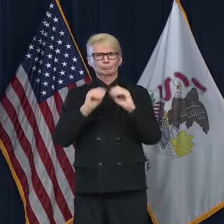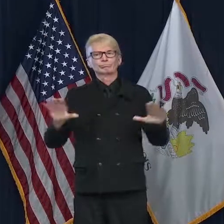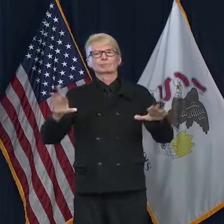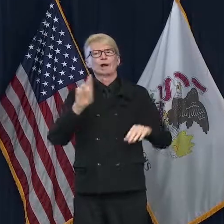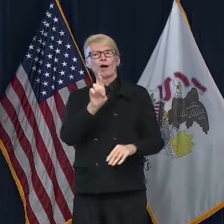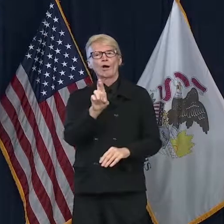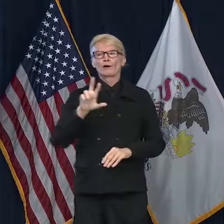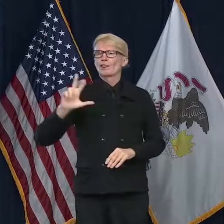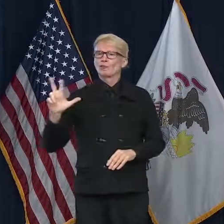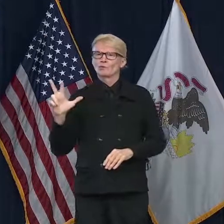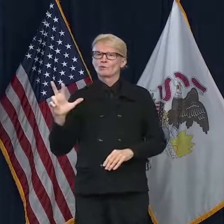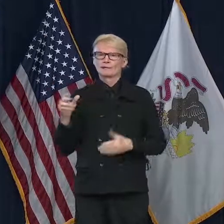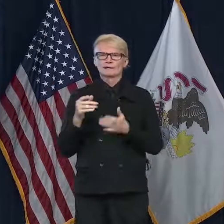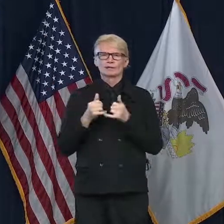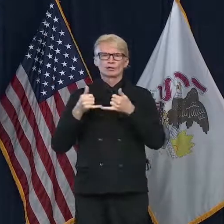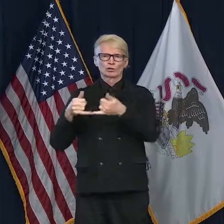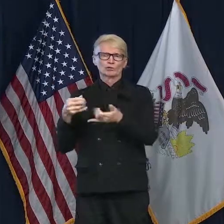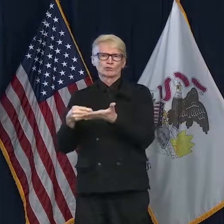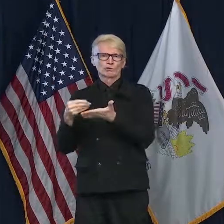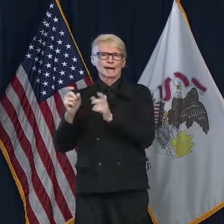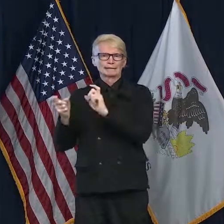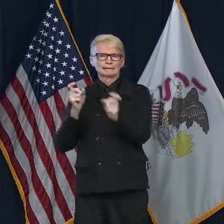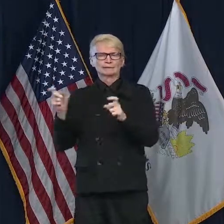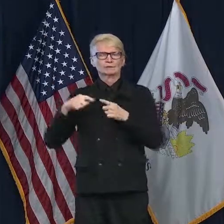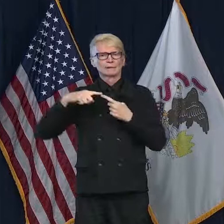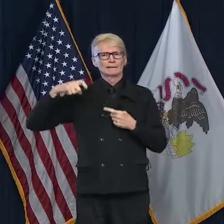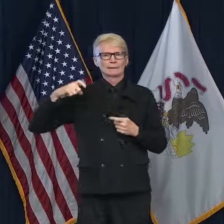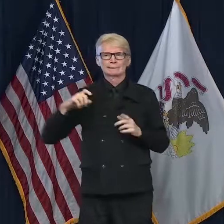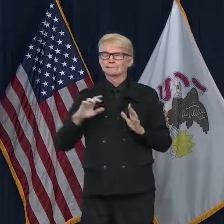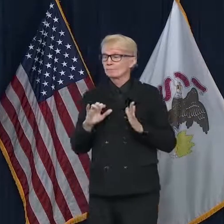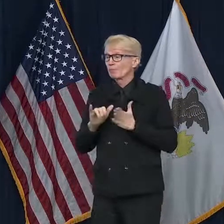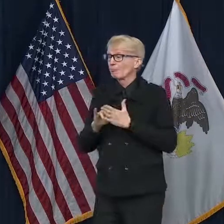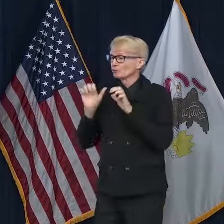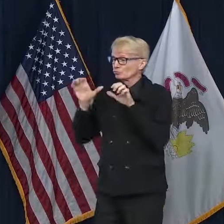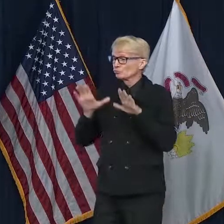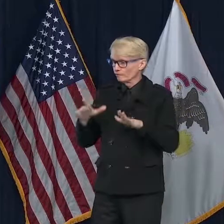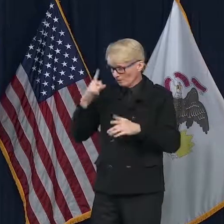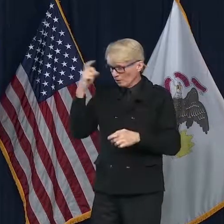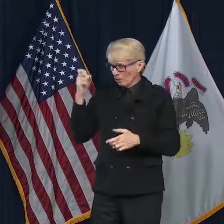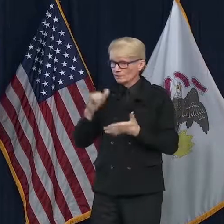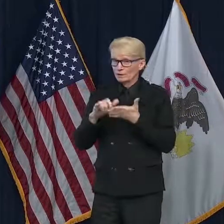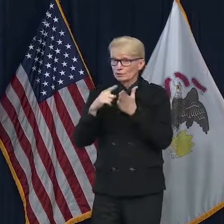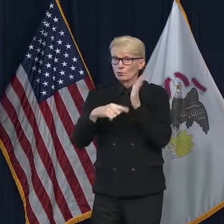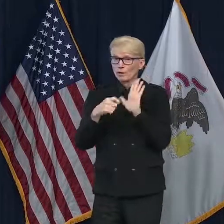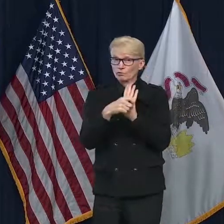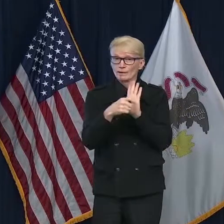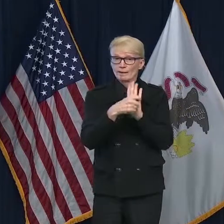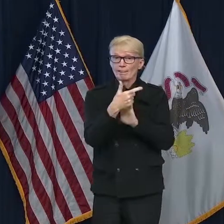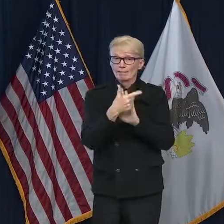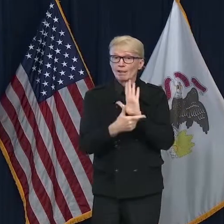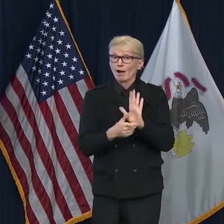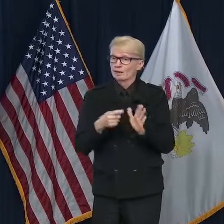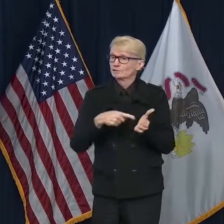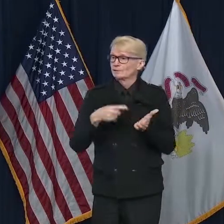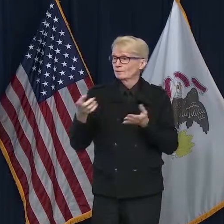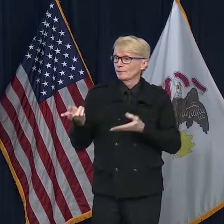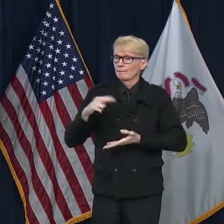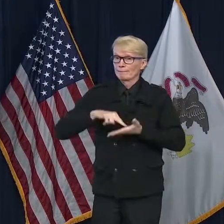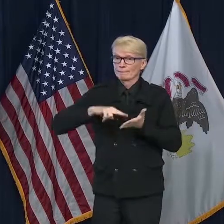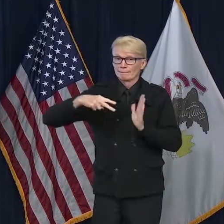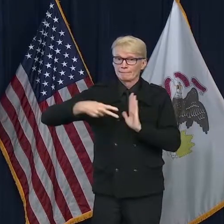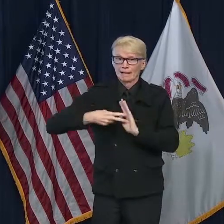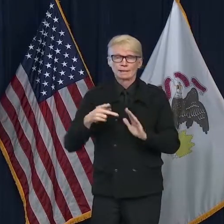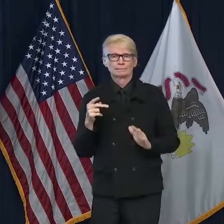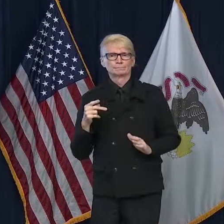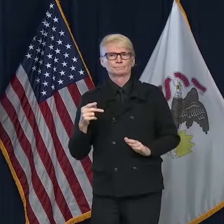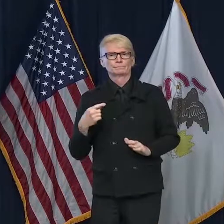need? Well, I think it's terrific. It was what was intended in the legislation to begin with. It's part of the effort